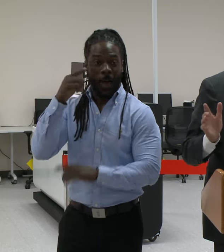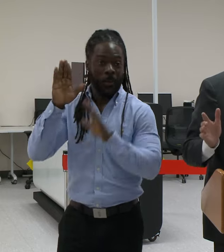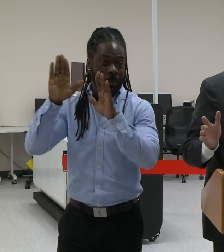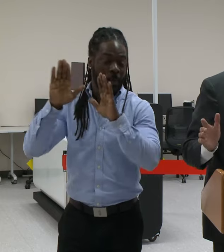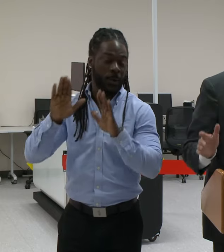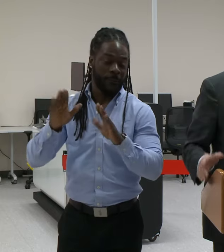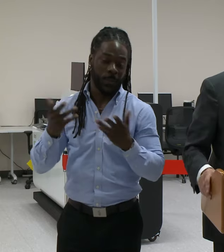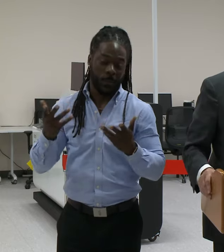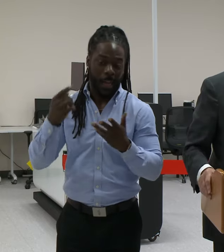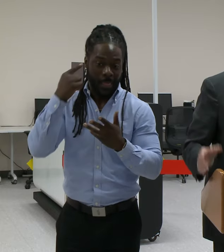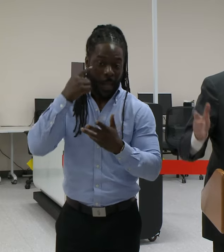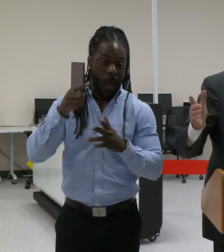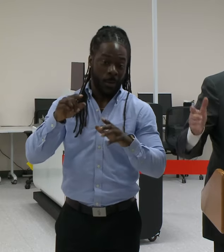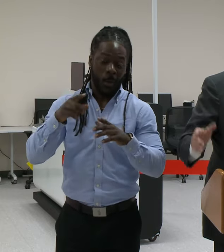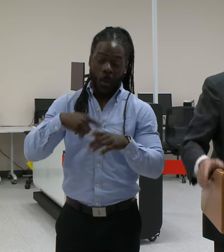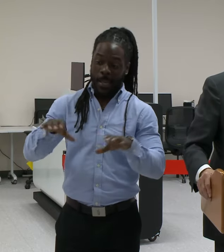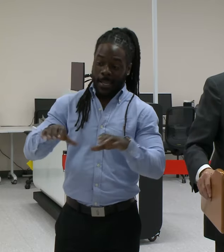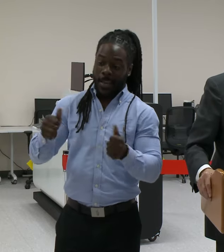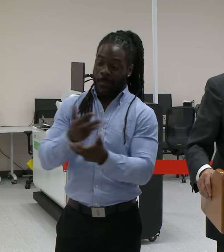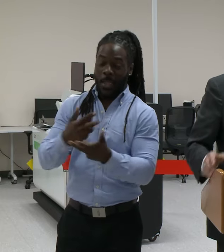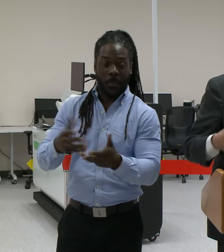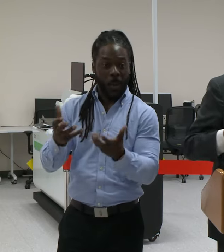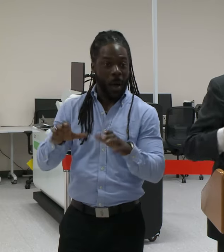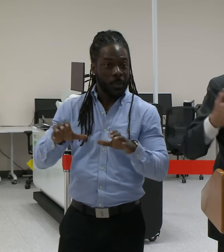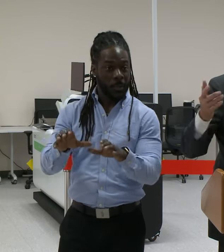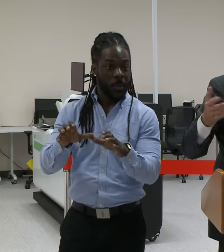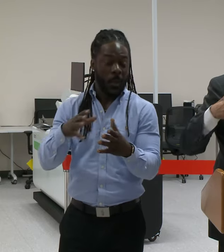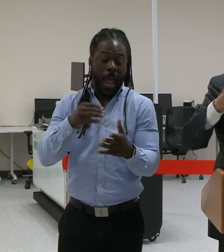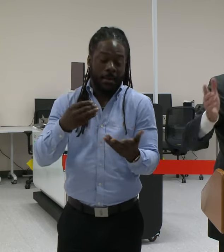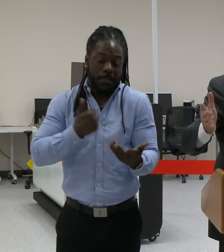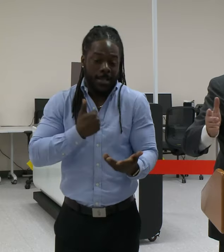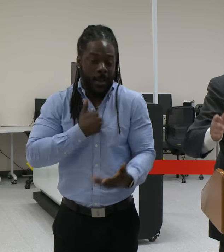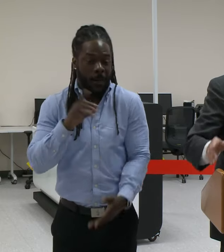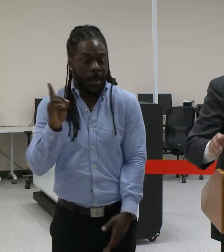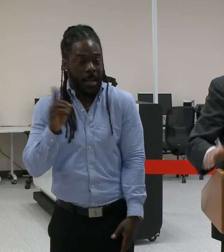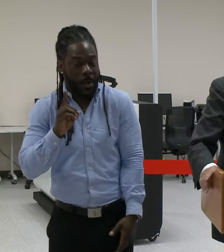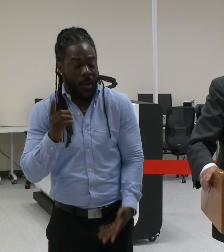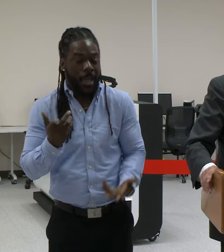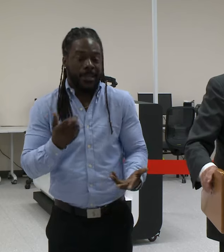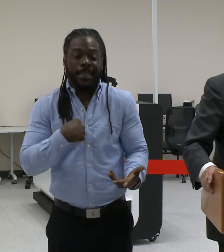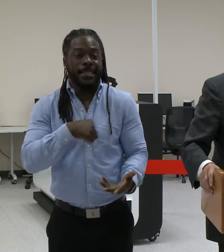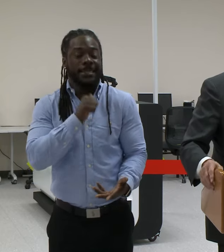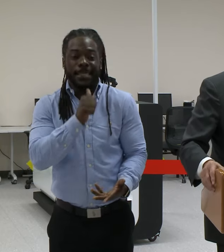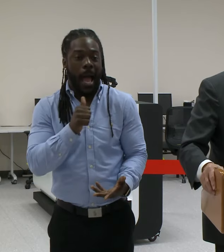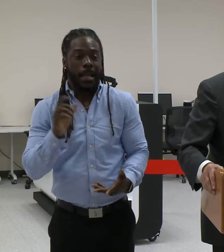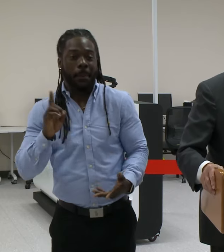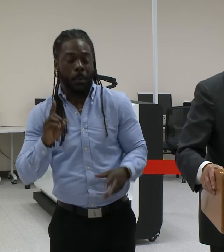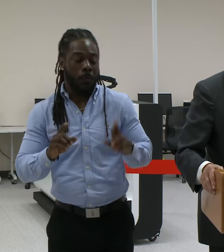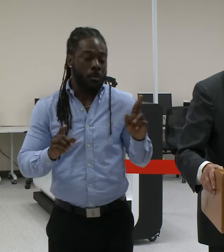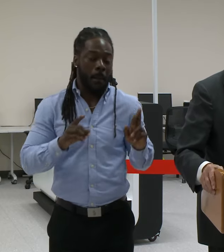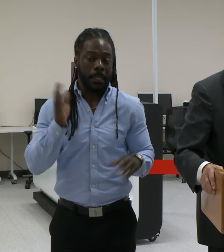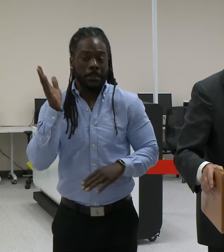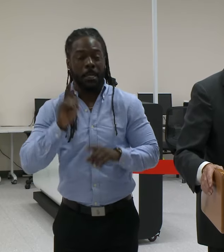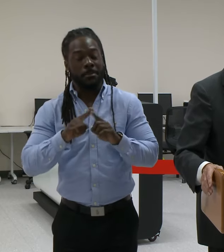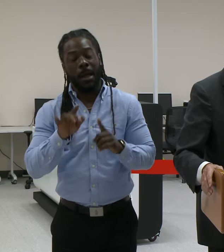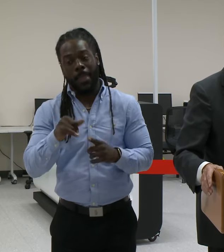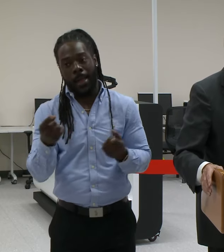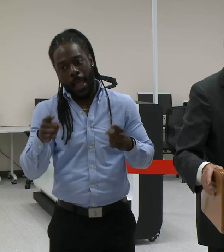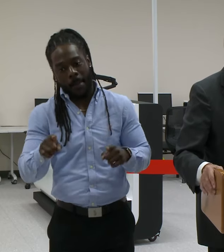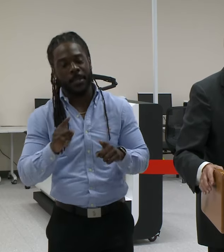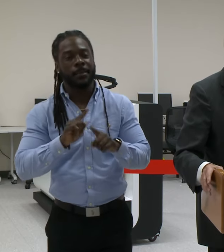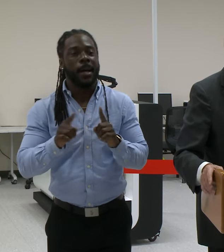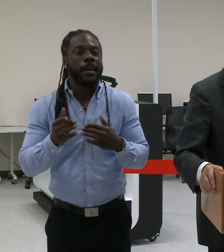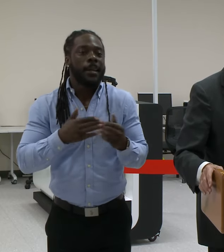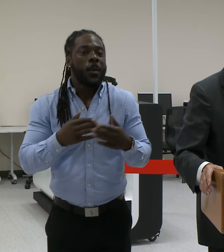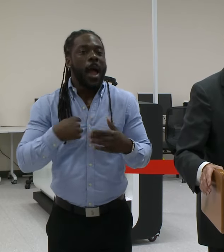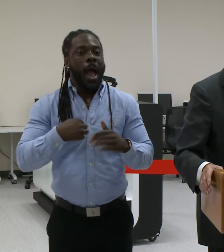did exactly what we wanted it to do. It elected a lot of Democrats. I'm a Democrat. This is not a partisan speech, but that's what it did. And I